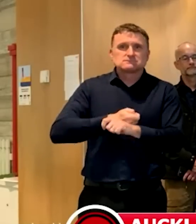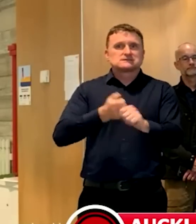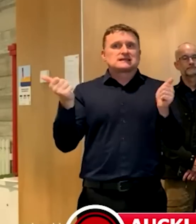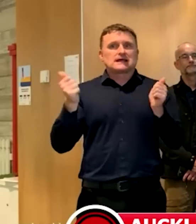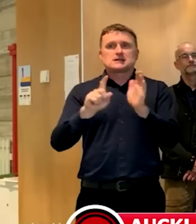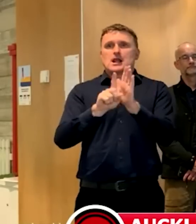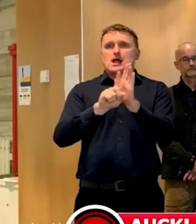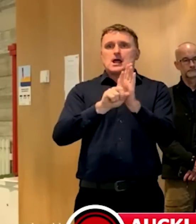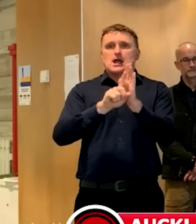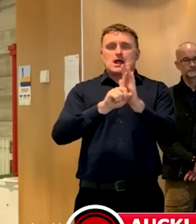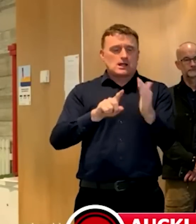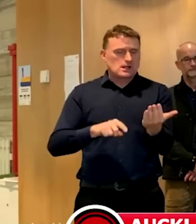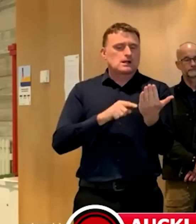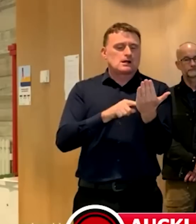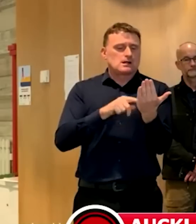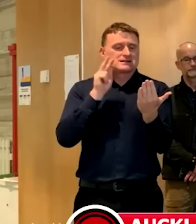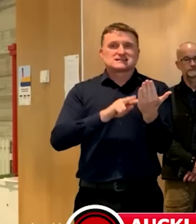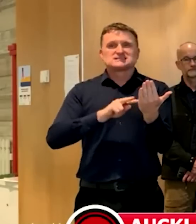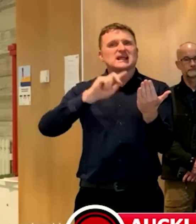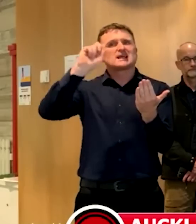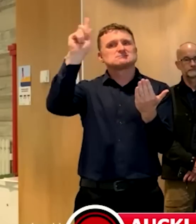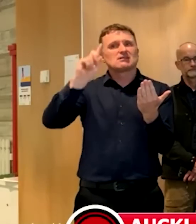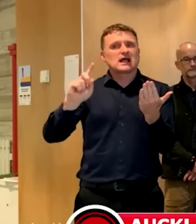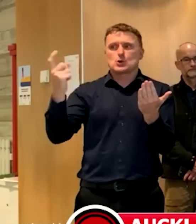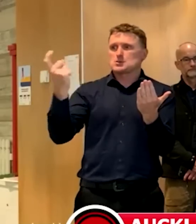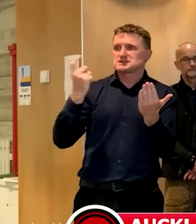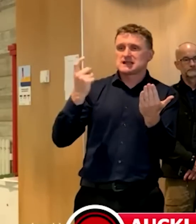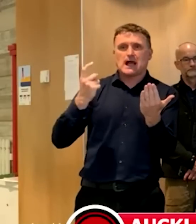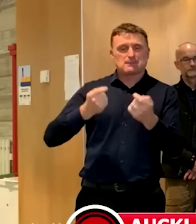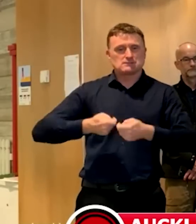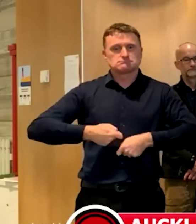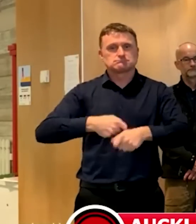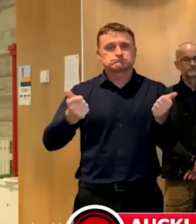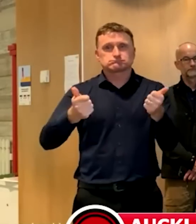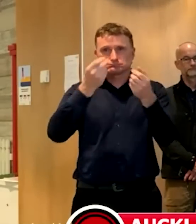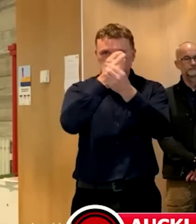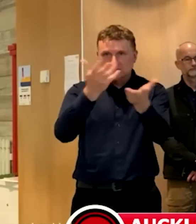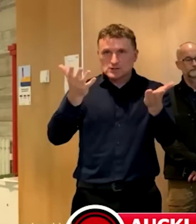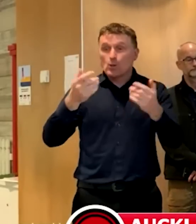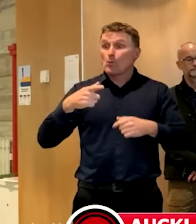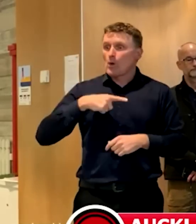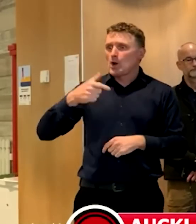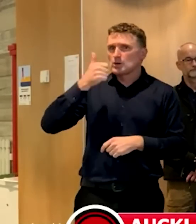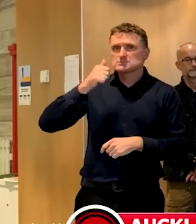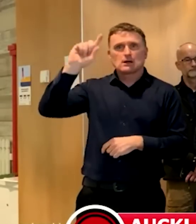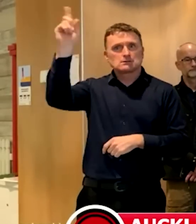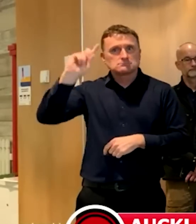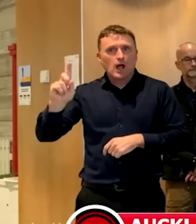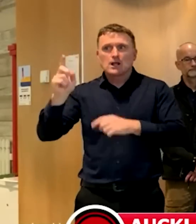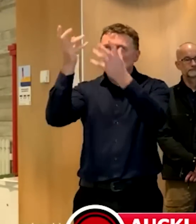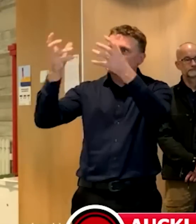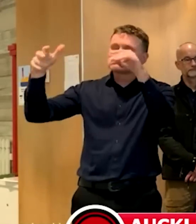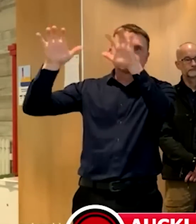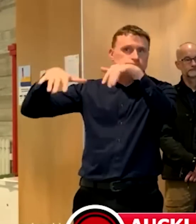severe thunderstorm bands that were potentially coming through the region, recognising that they can move swiftly and they can bring with them very